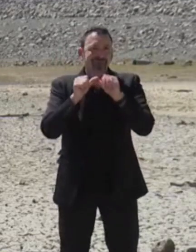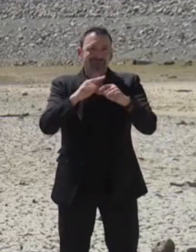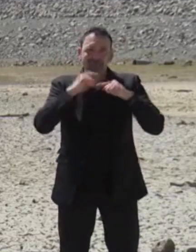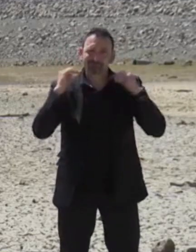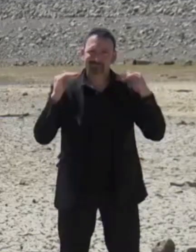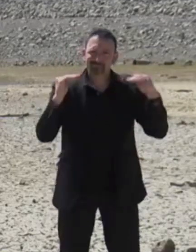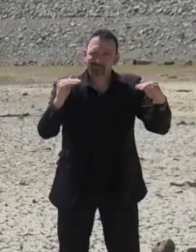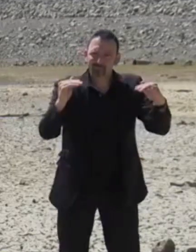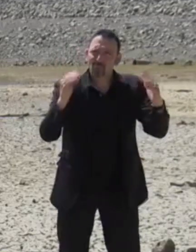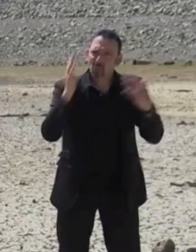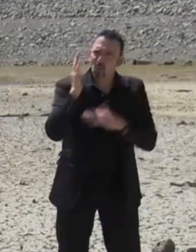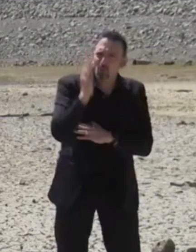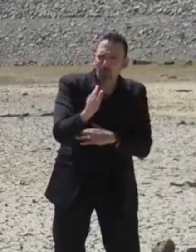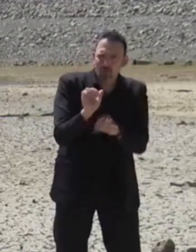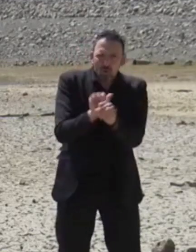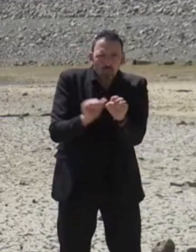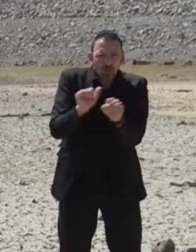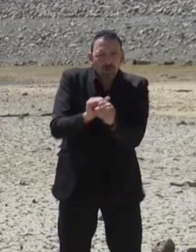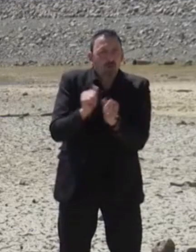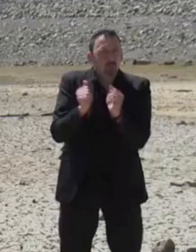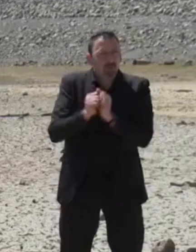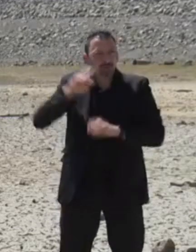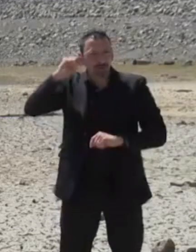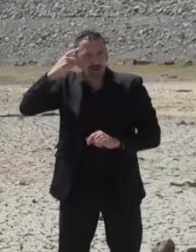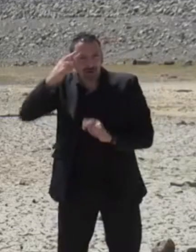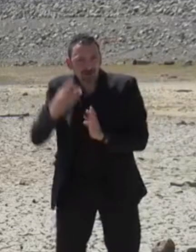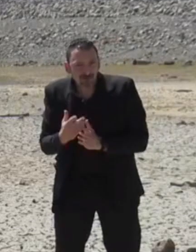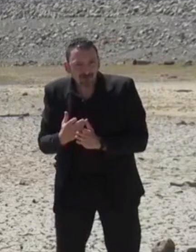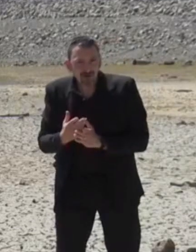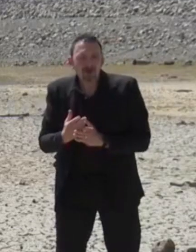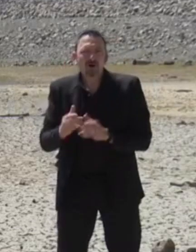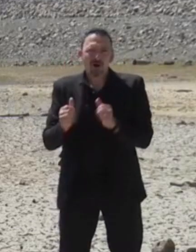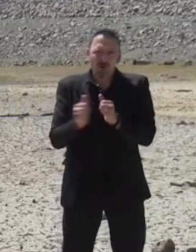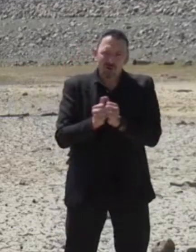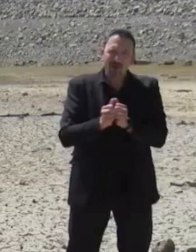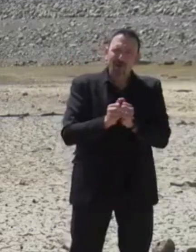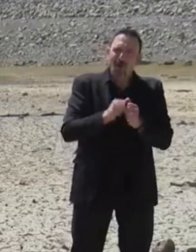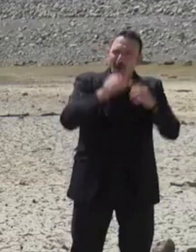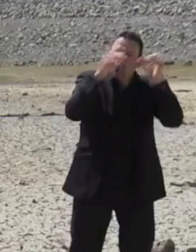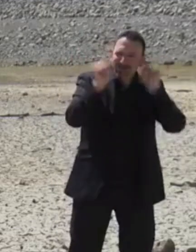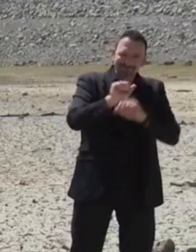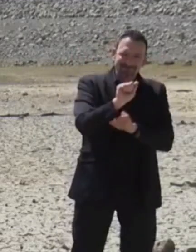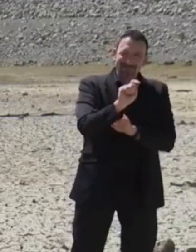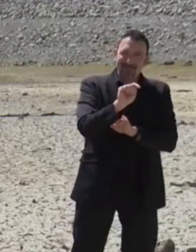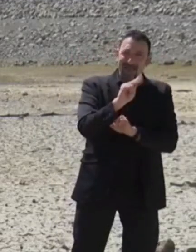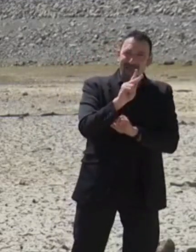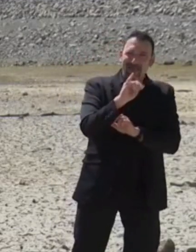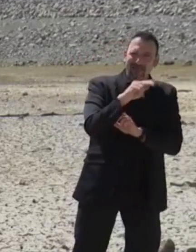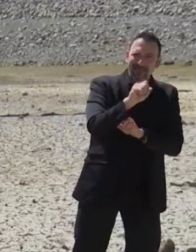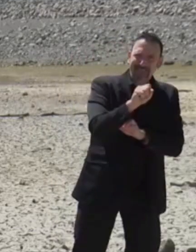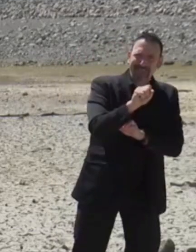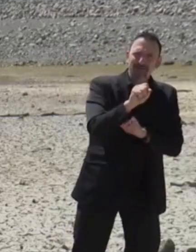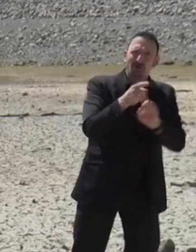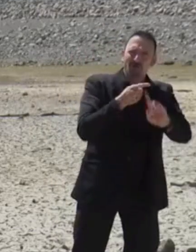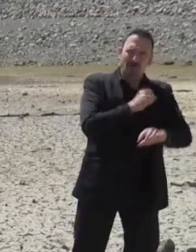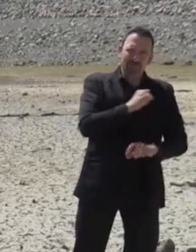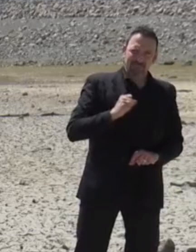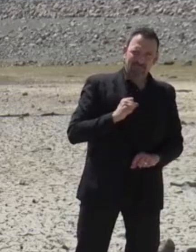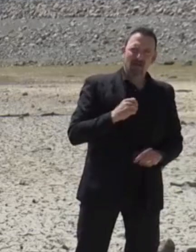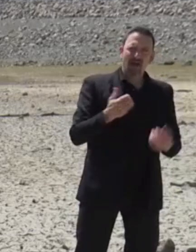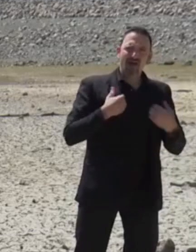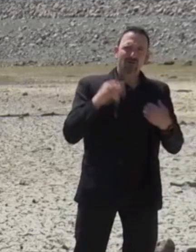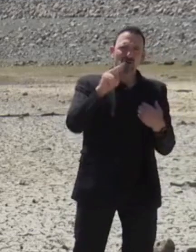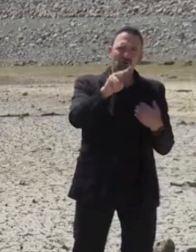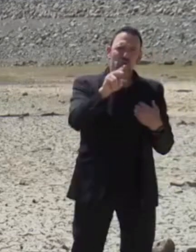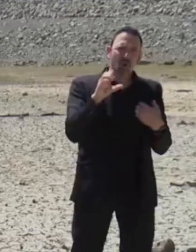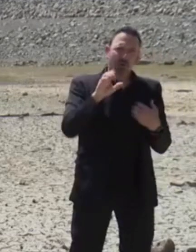Governor Newsom and the Assembly. The Senate is led by Senate President Atkins, that will be focusing on a $2 billion plus